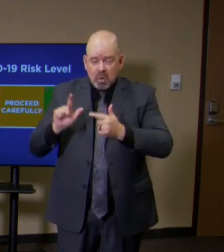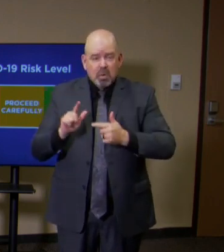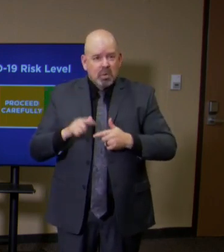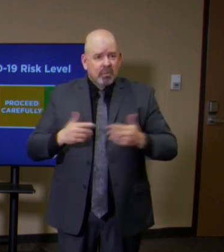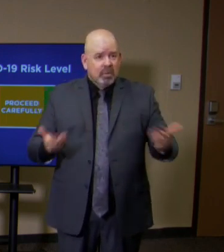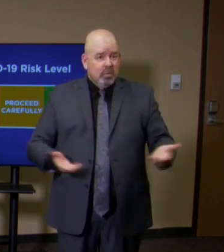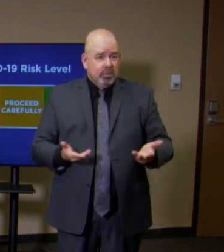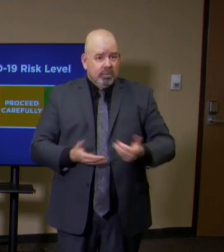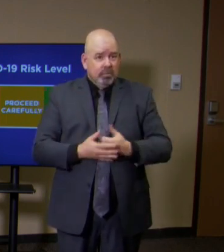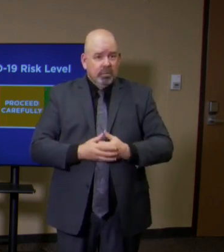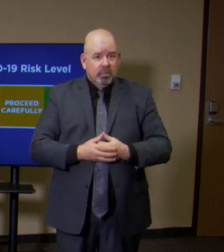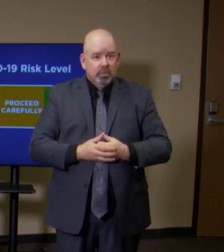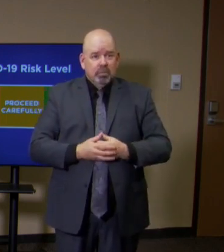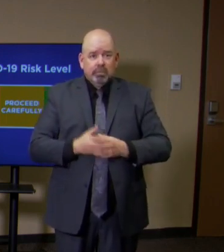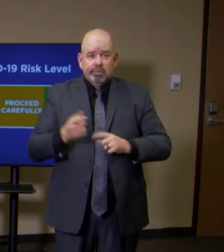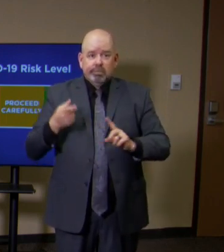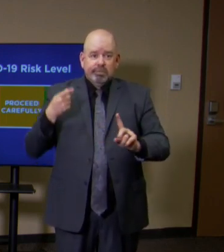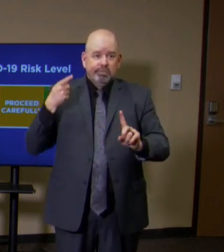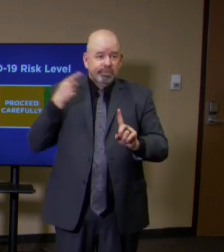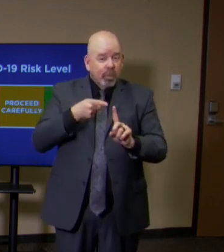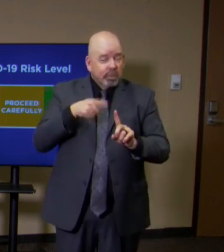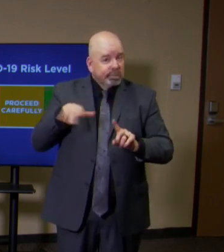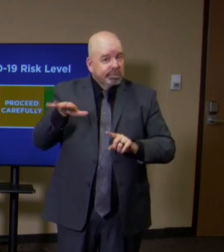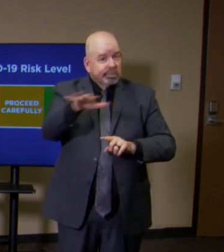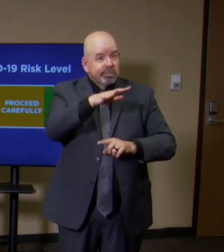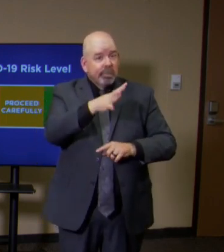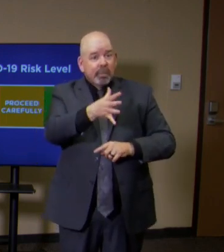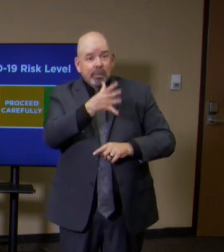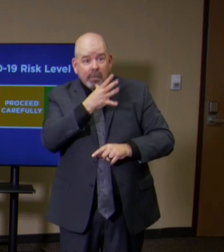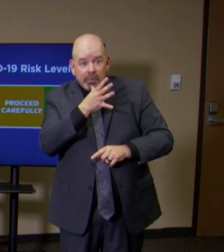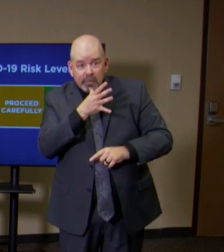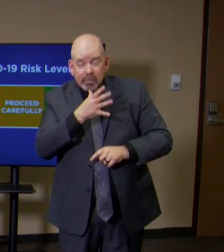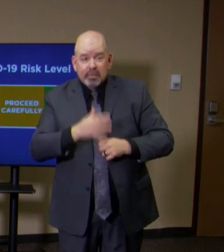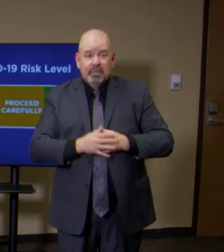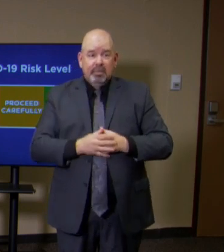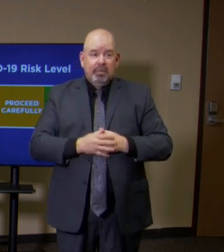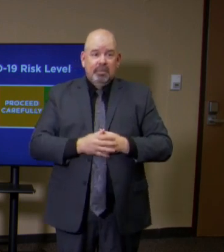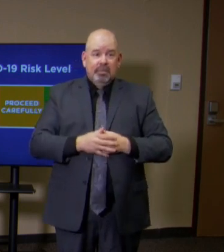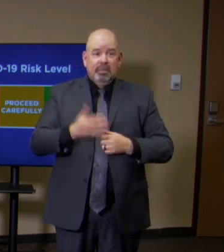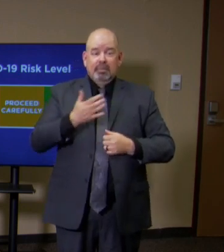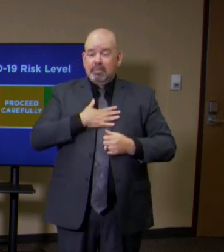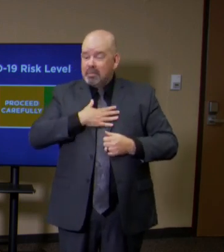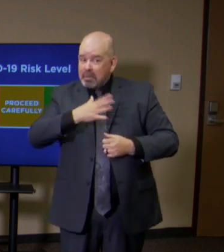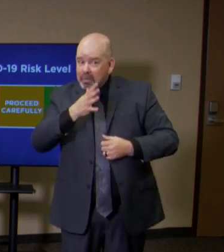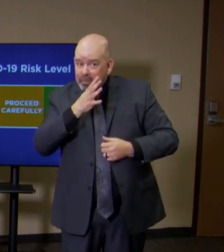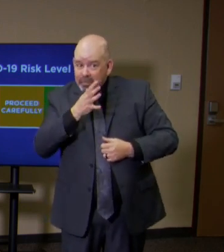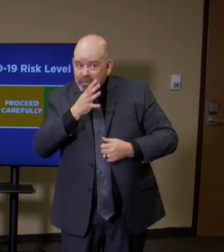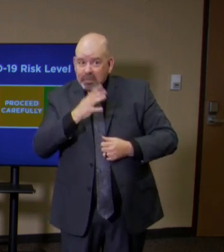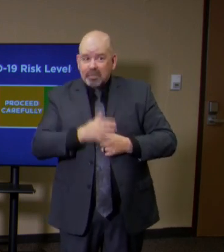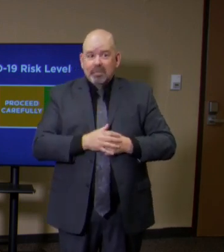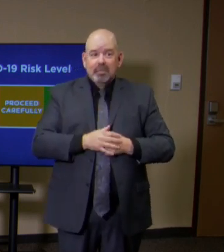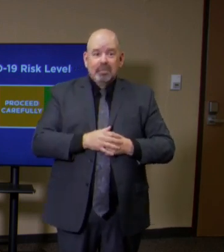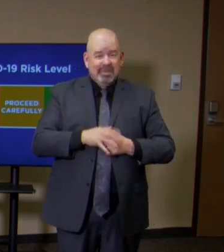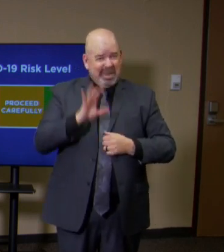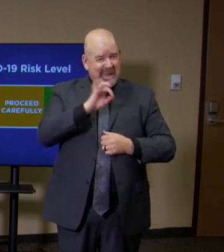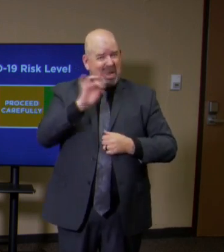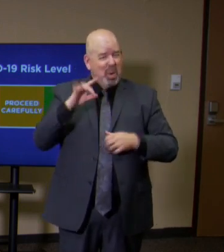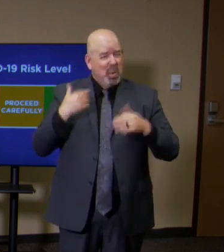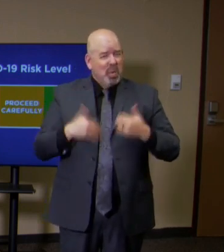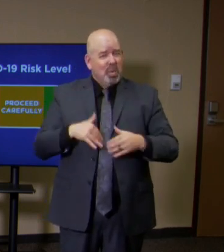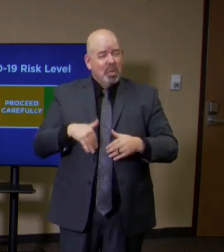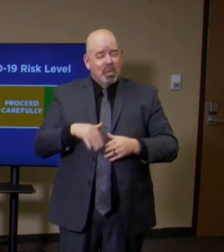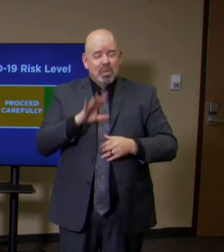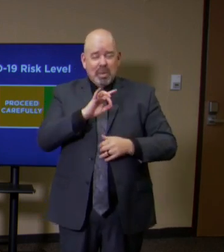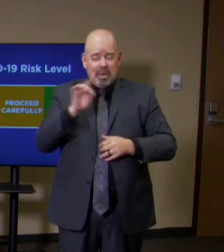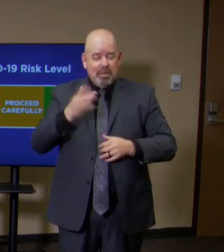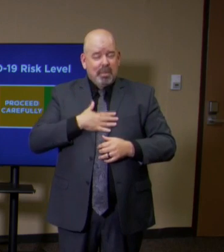okay, my mama is double ocho today. All right, she's it's happy birthday,